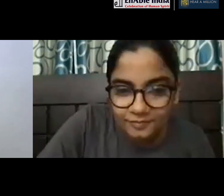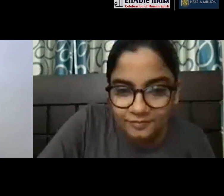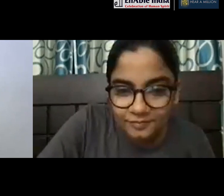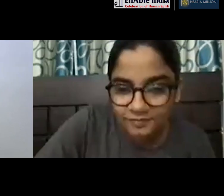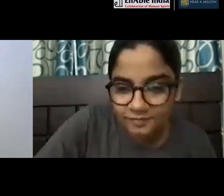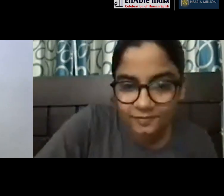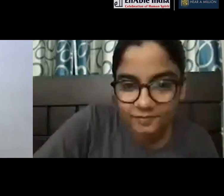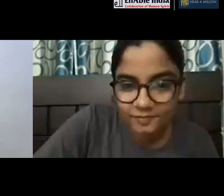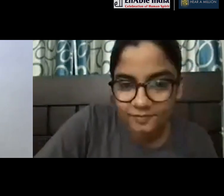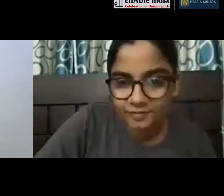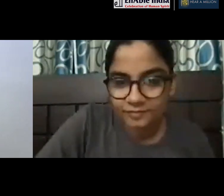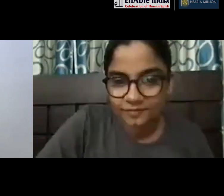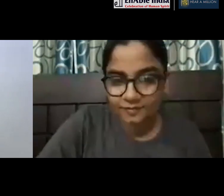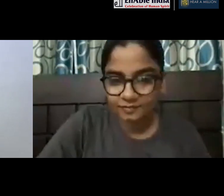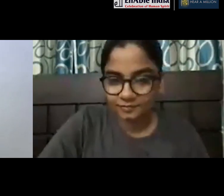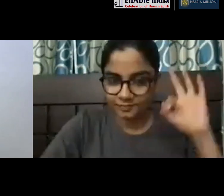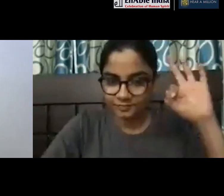can leave the session.